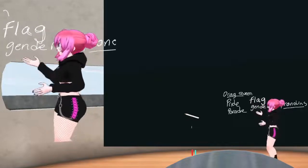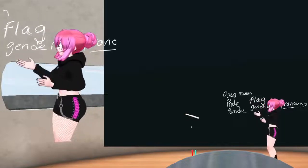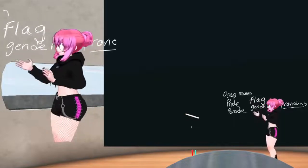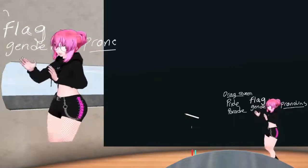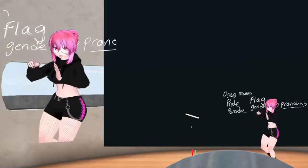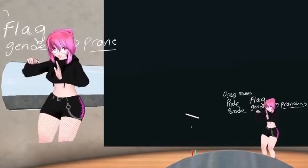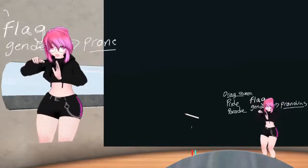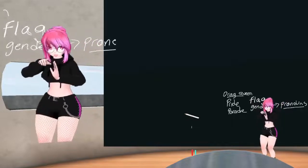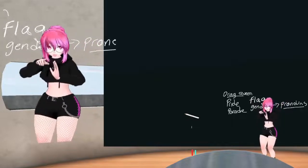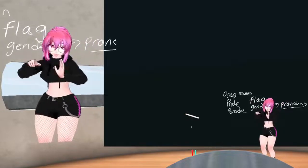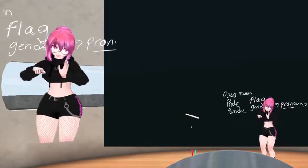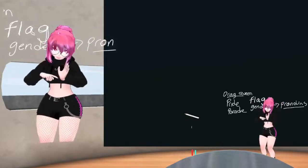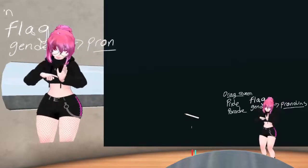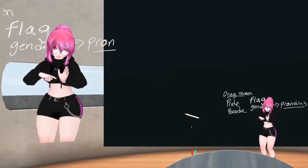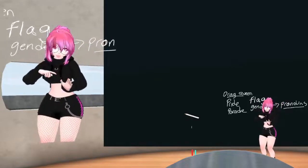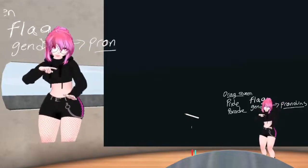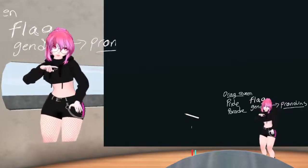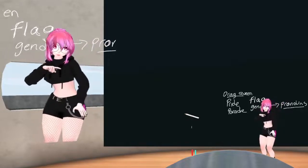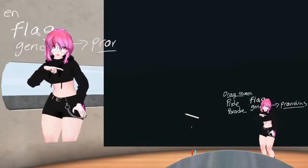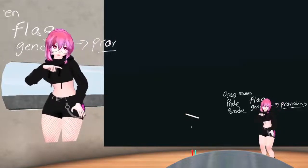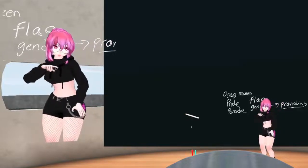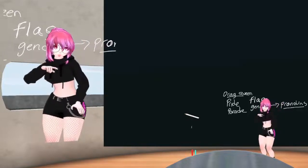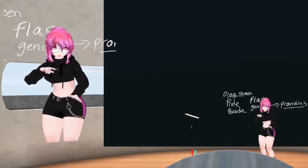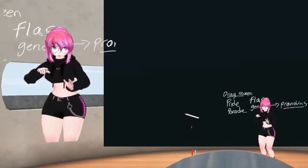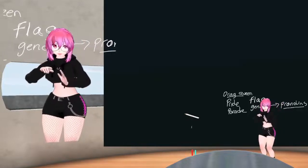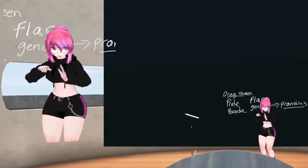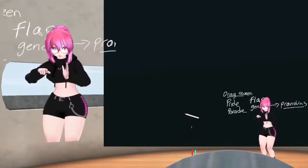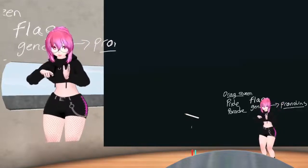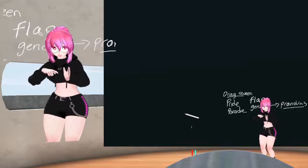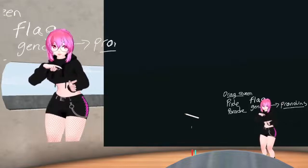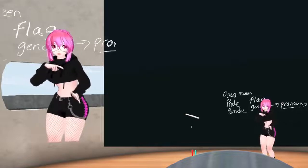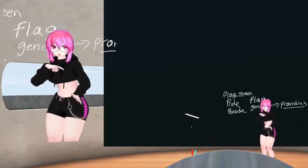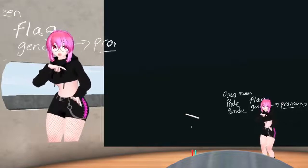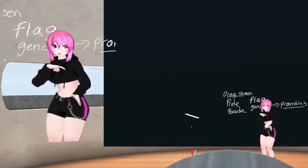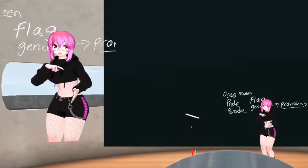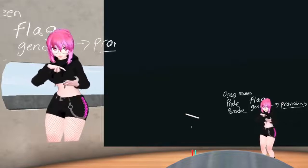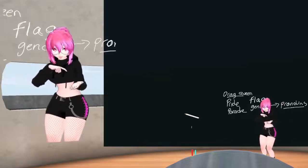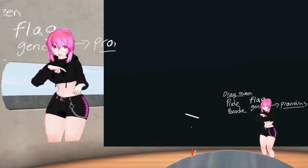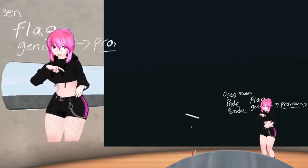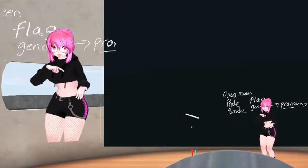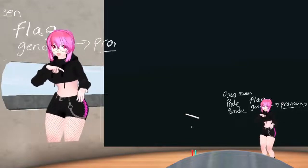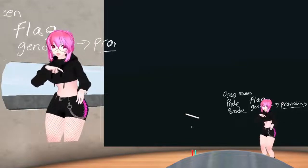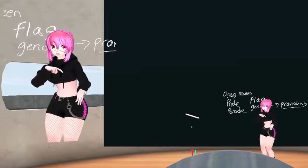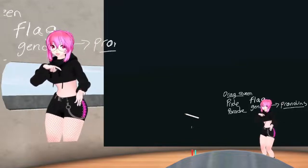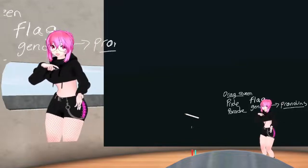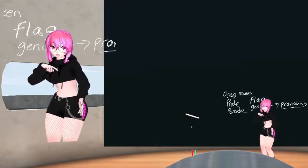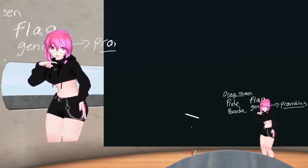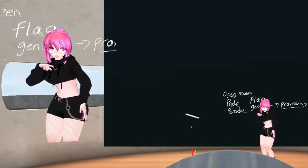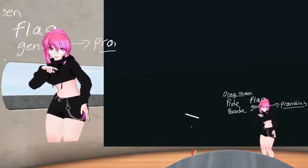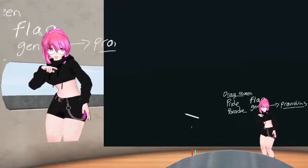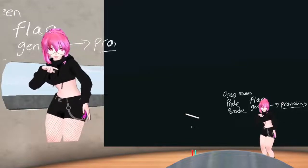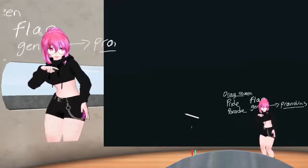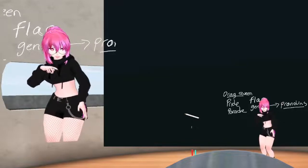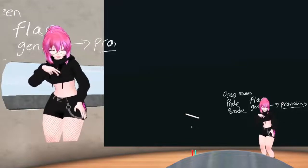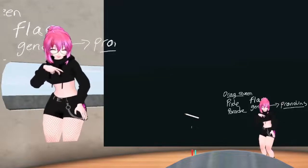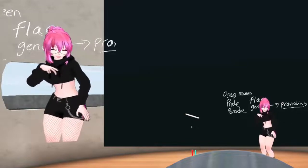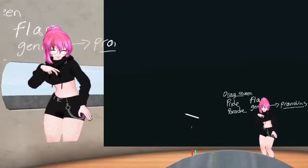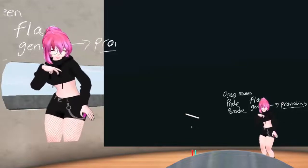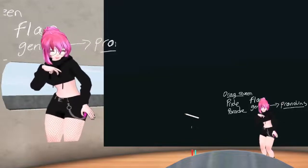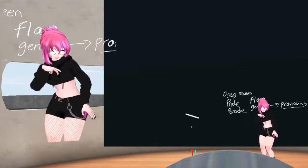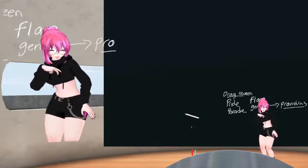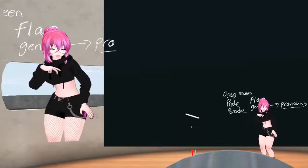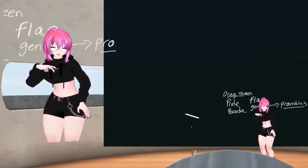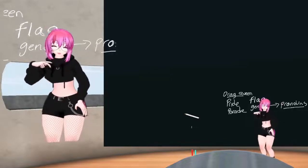as in, you could say like gender identity, or like the same sign as identity. Gender on your heart,